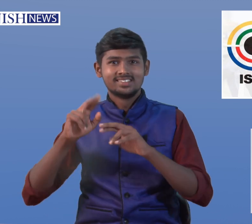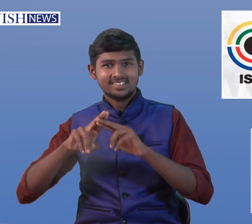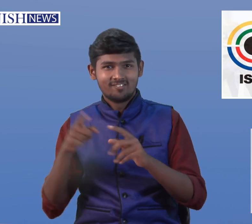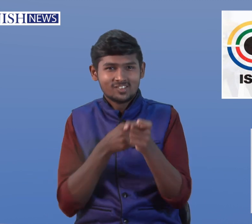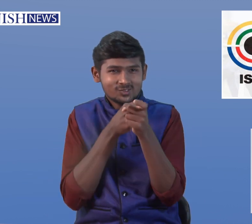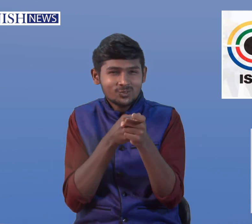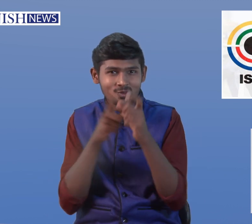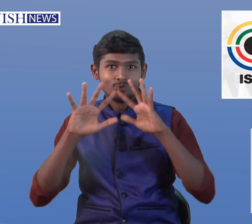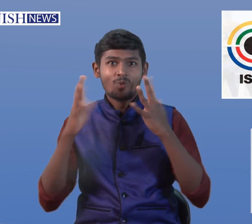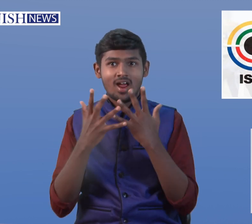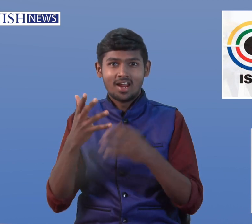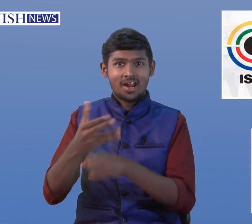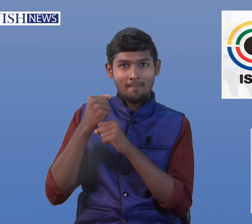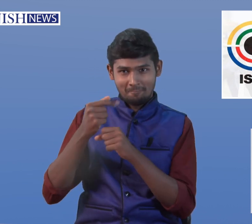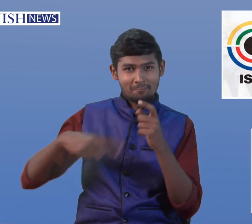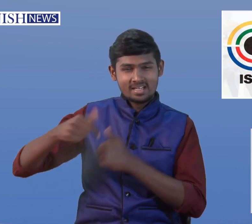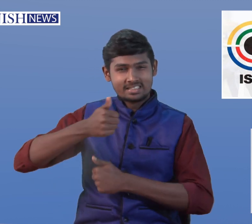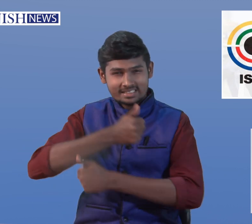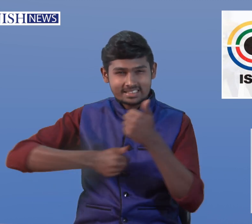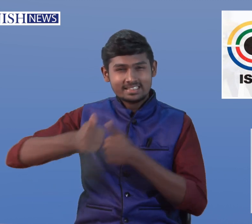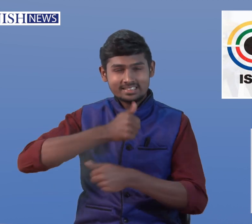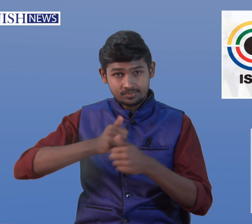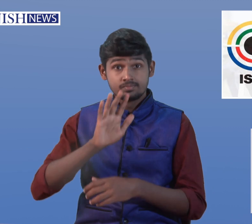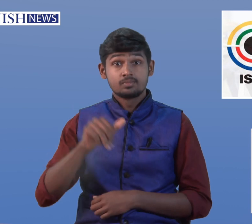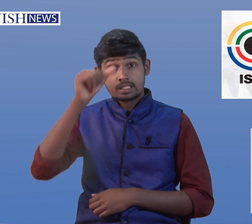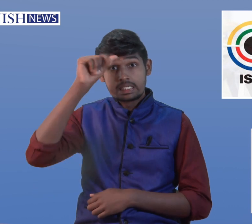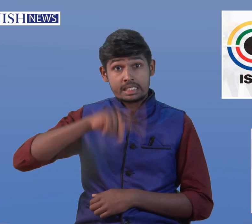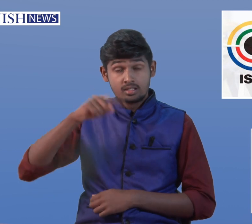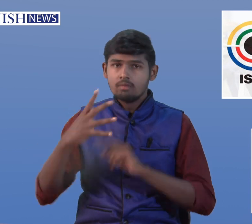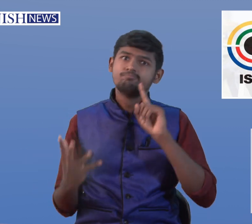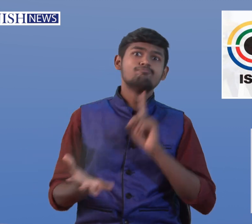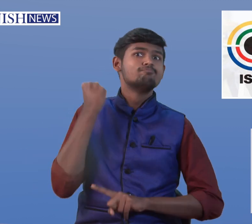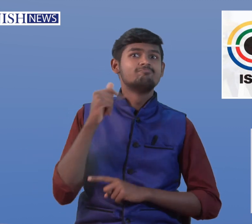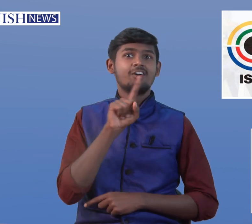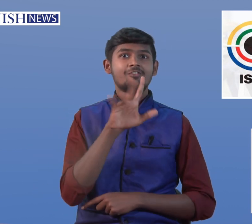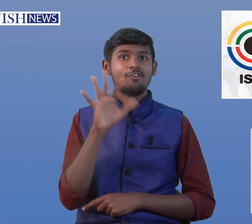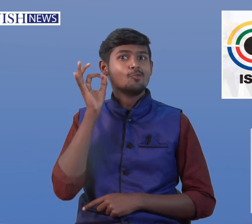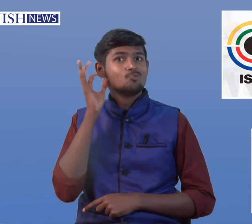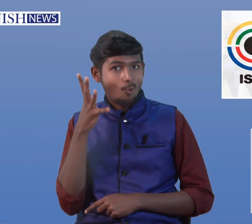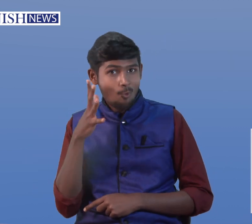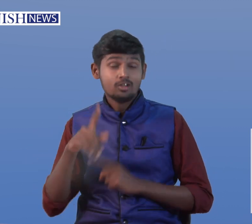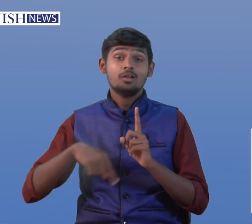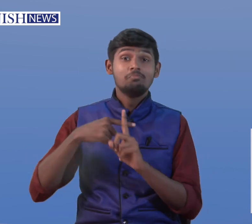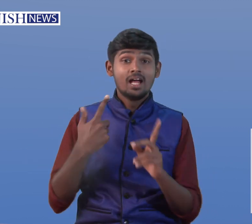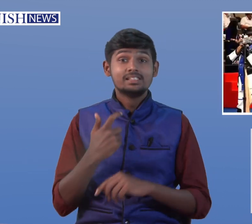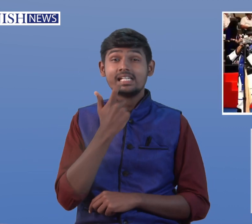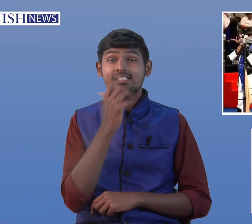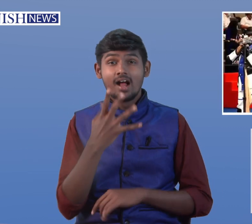India dominates the medal tally with 15 gold medals so far. India has won 9 silver medals and 6